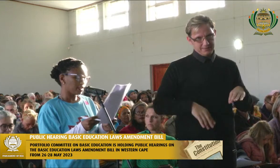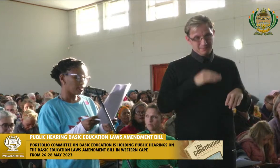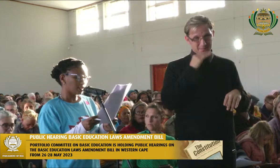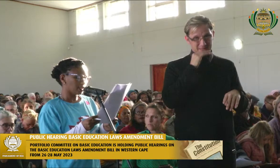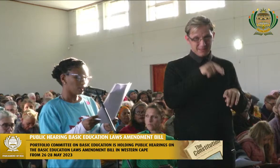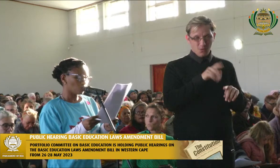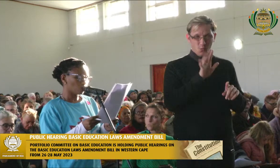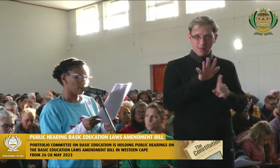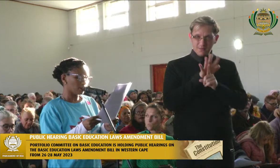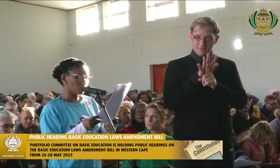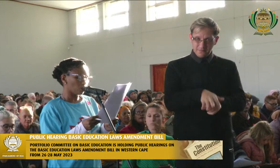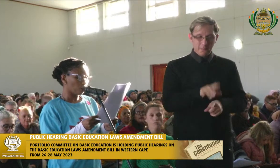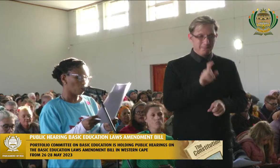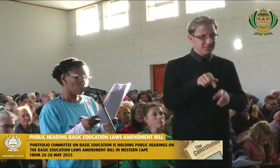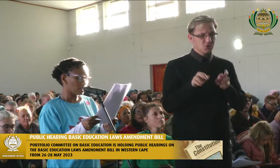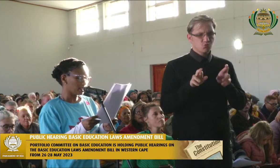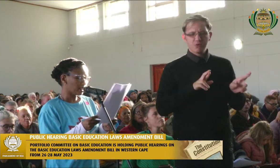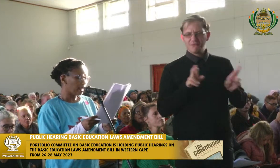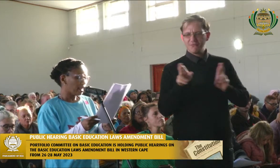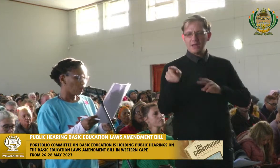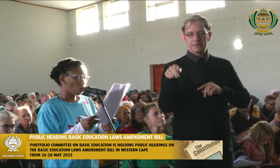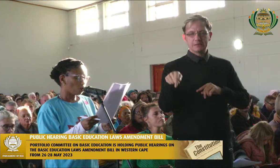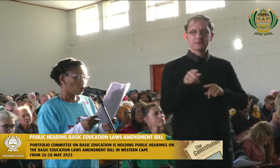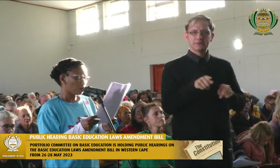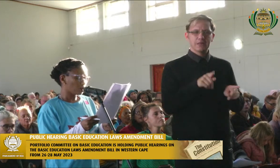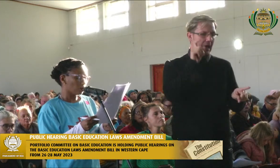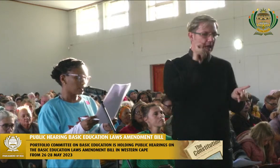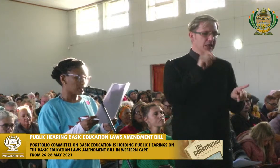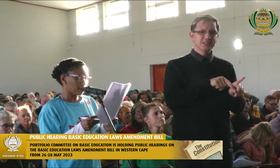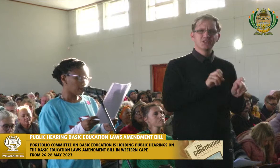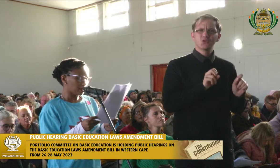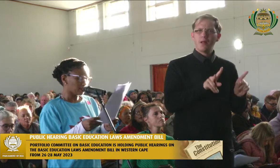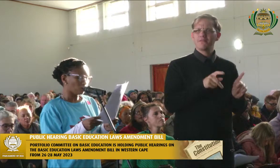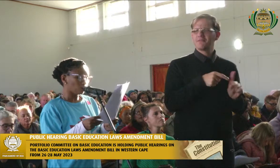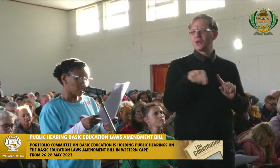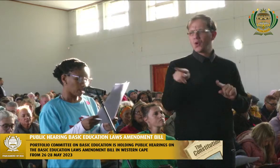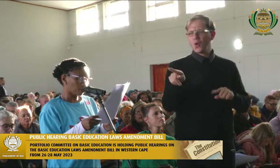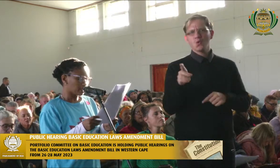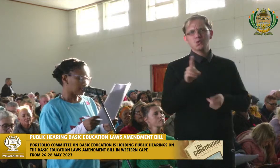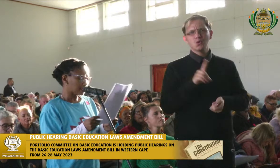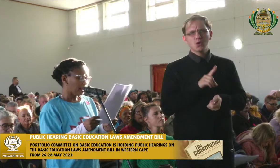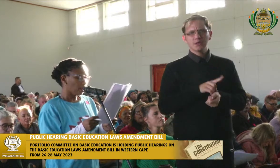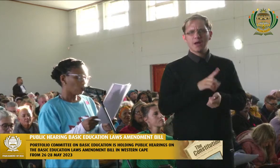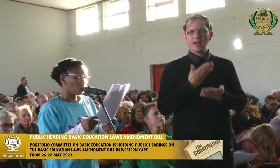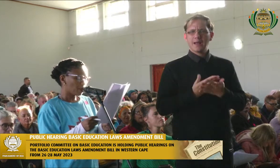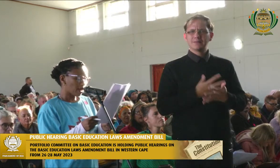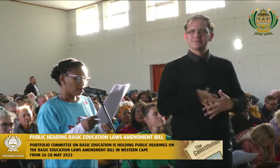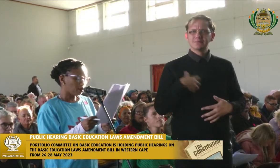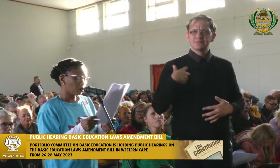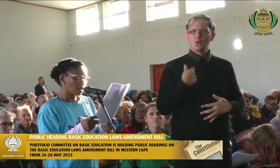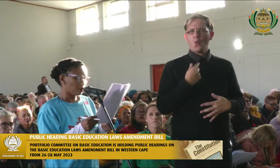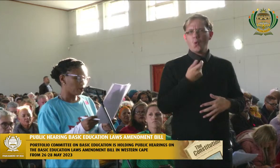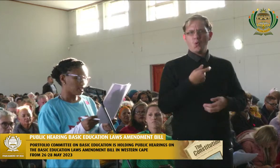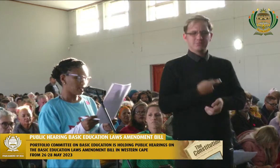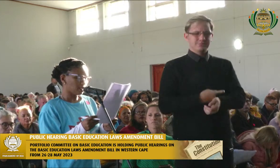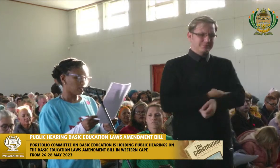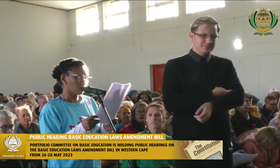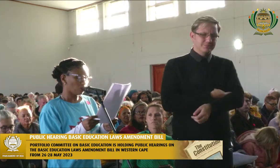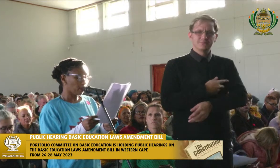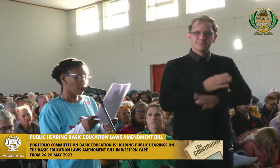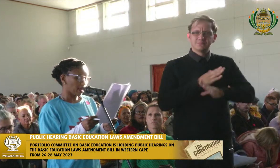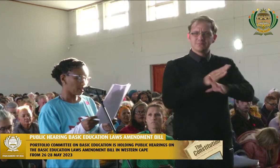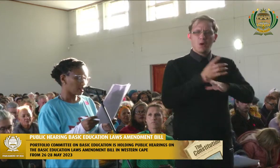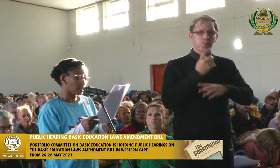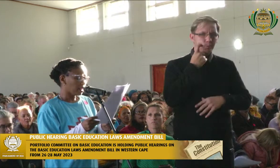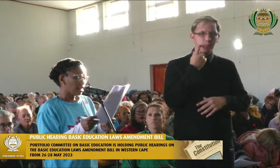refer learners as young as 12 years for abortions and all forms of contraceptions, and compel them to keep this a secret